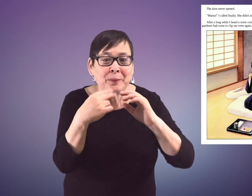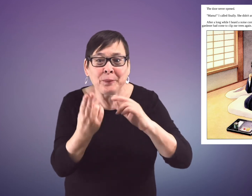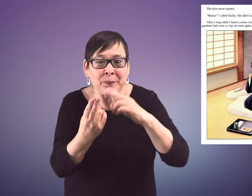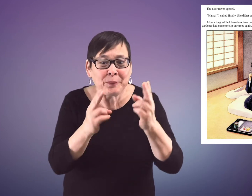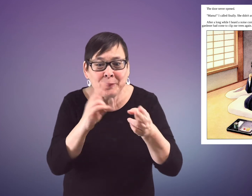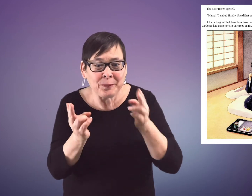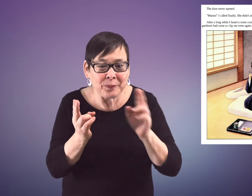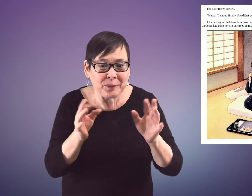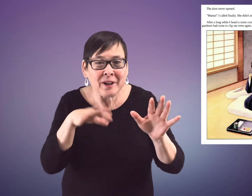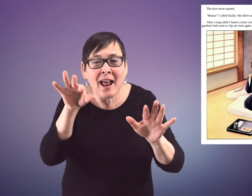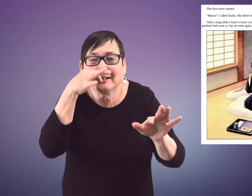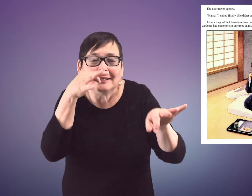never opened.